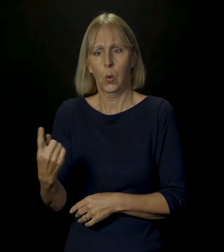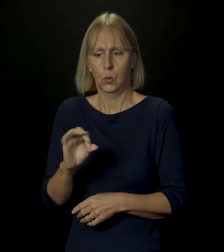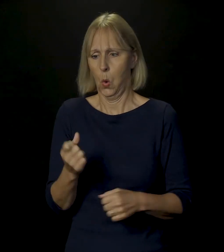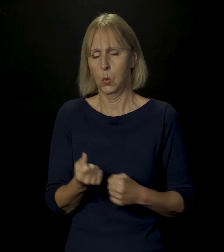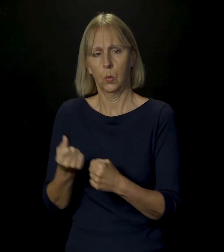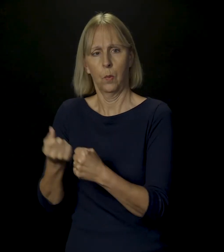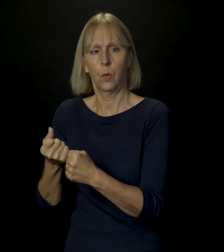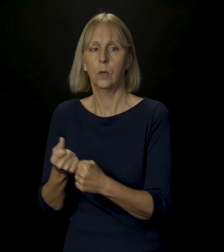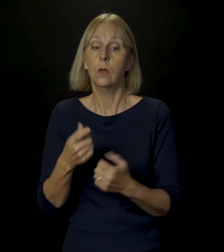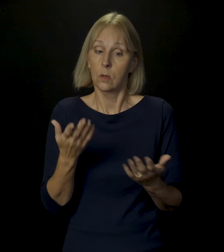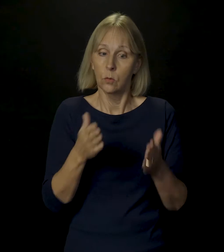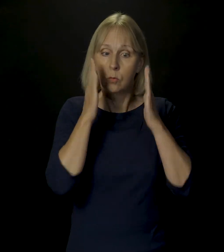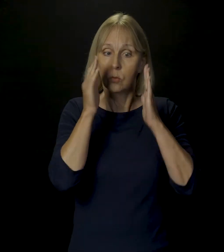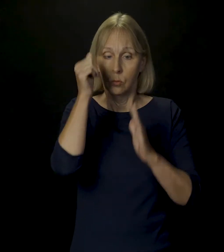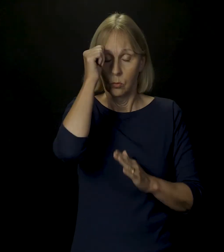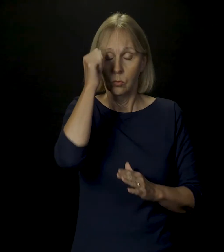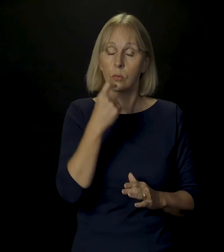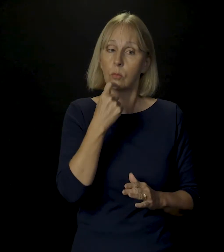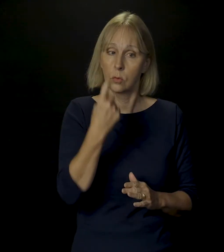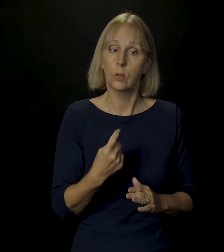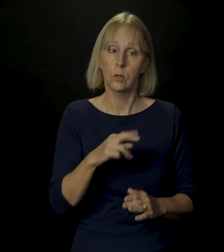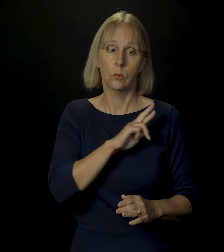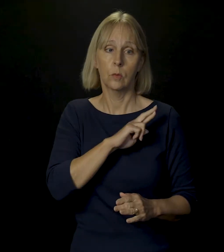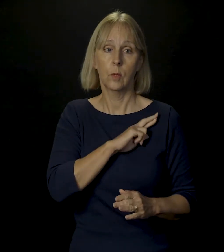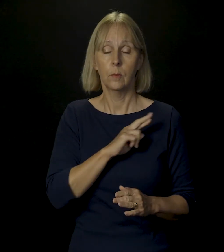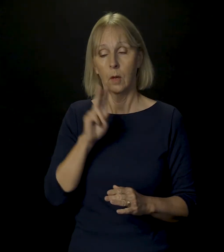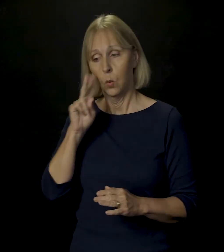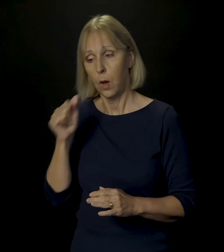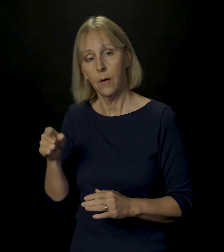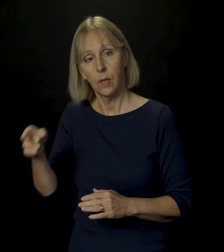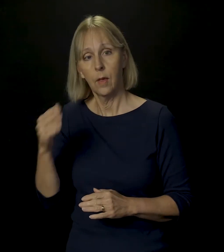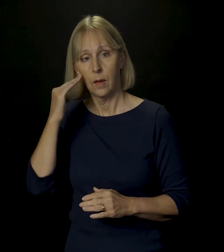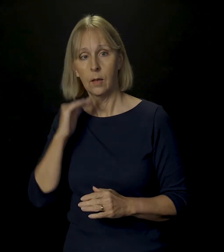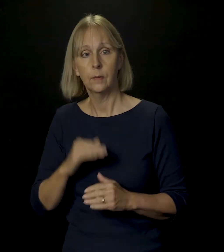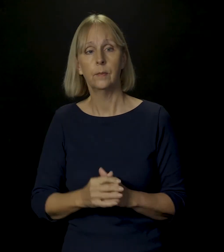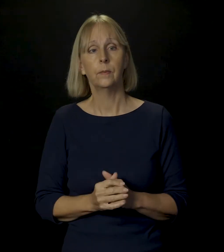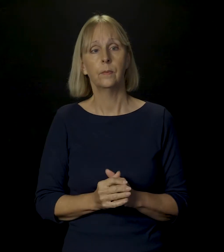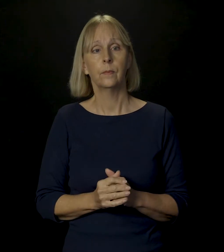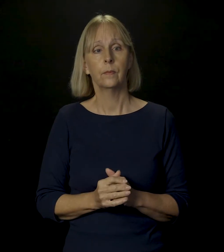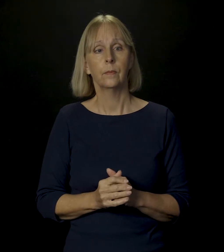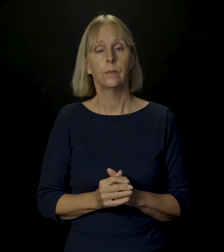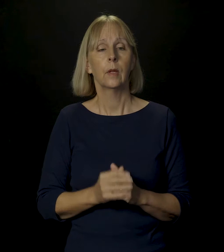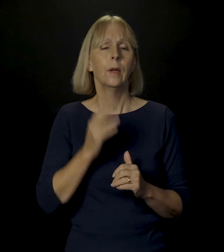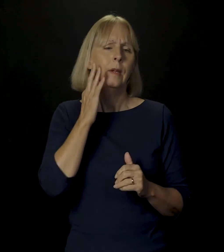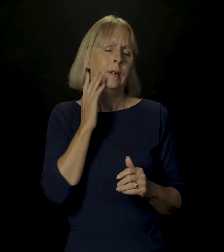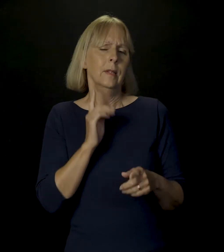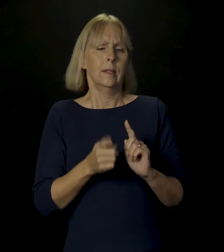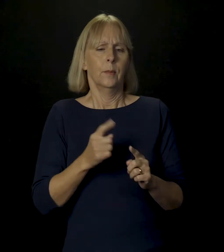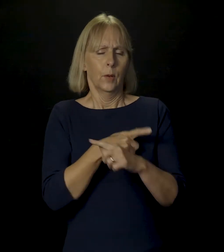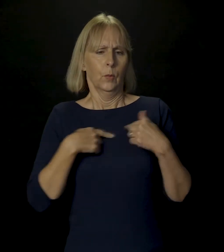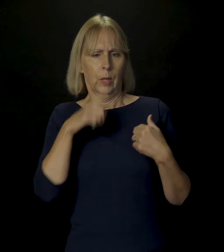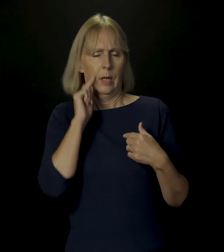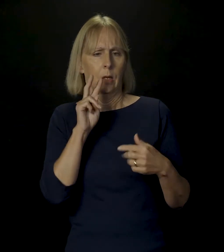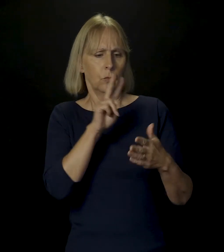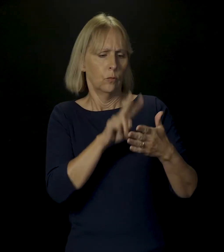Really took their job Seriously To take care Of the widows In our current World view It can be easy To read verse 2 With a bit